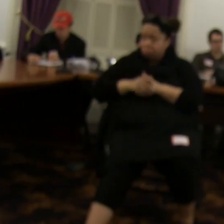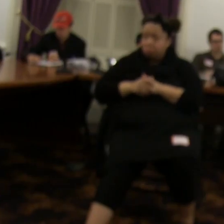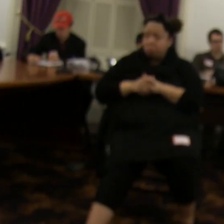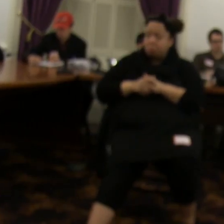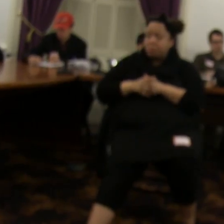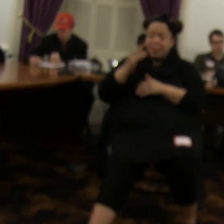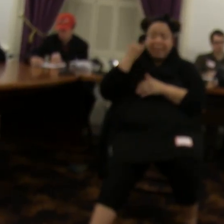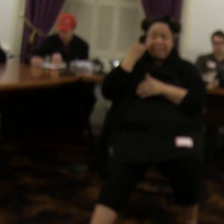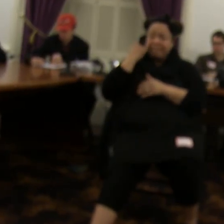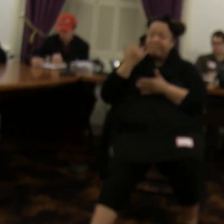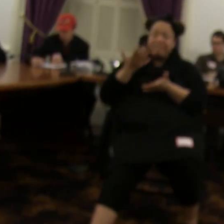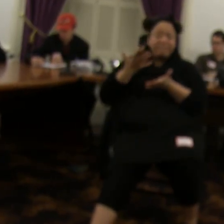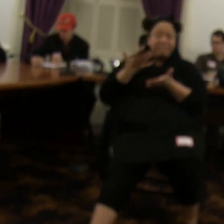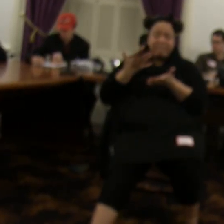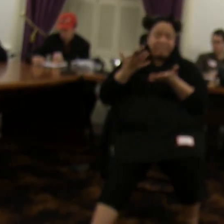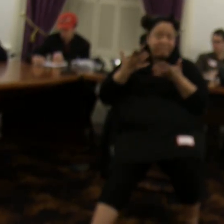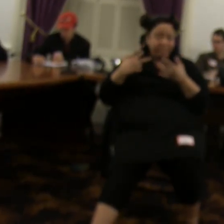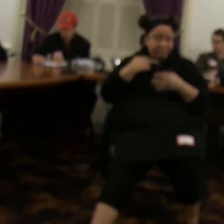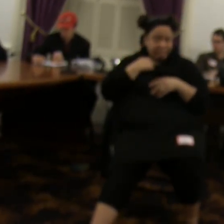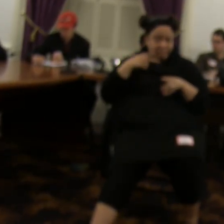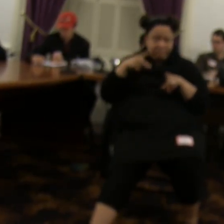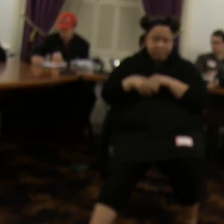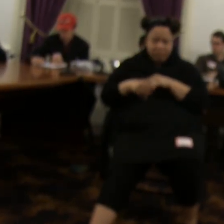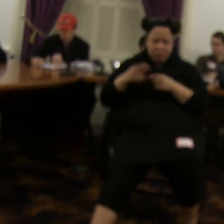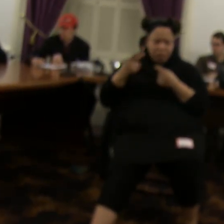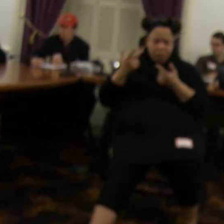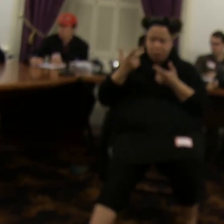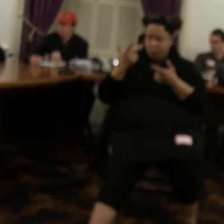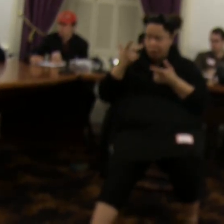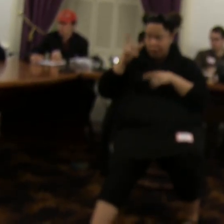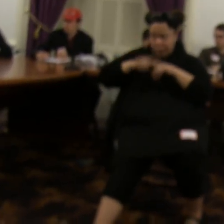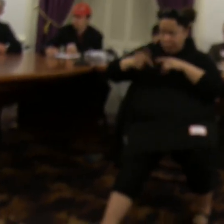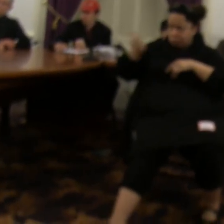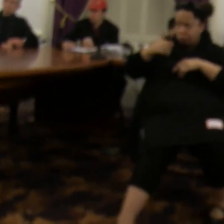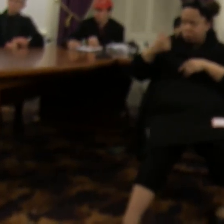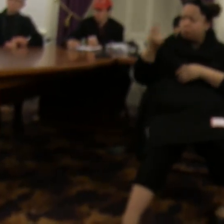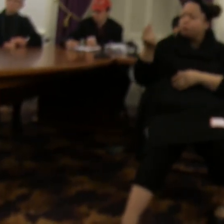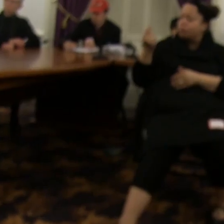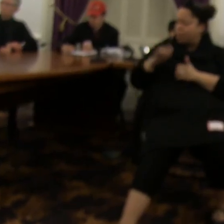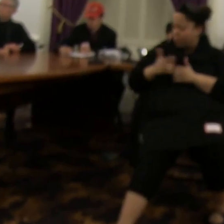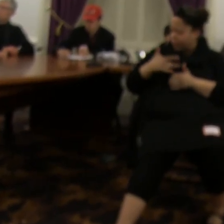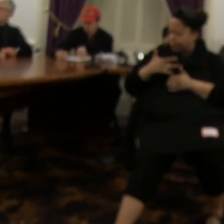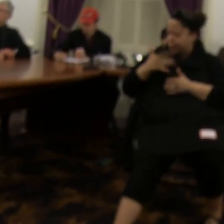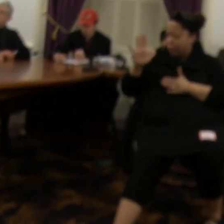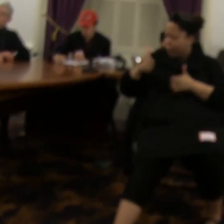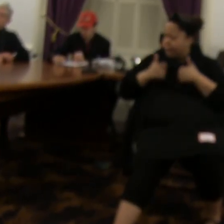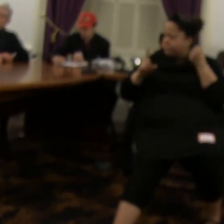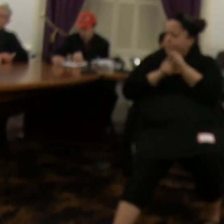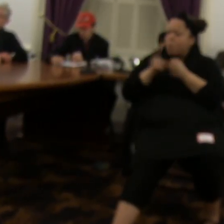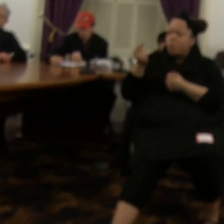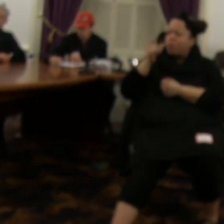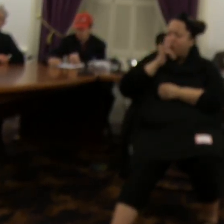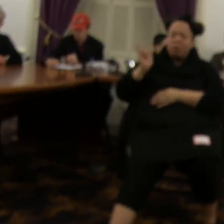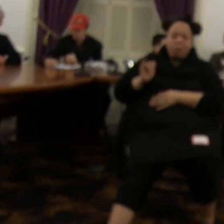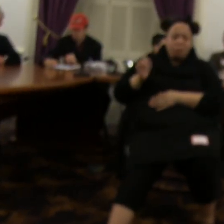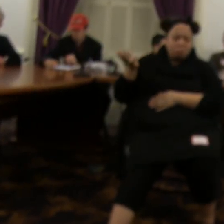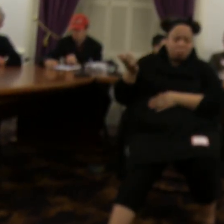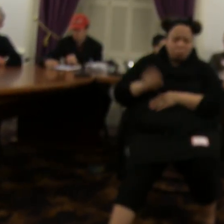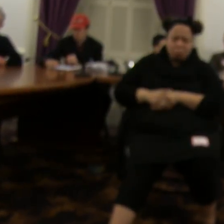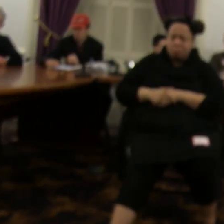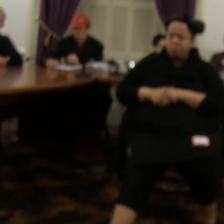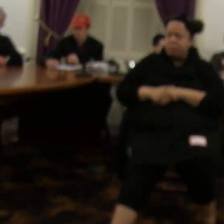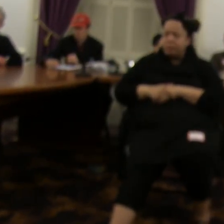Medicaid. Yes, I hope so. So this is Nicole, and she gets assistance with transportation, and I'm about to ask